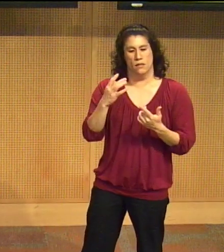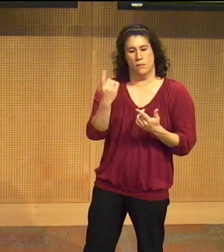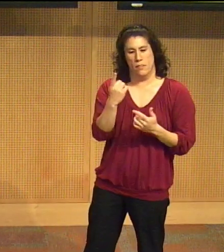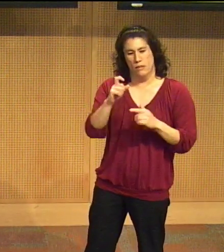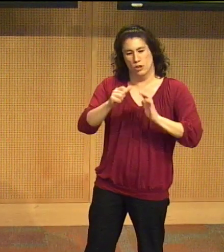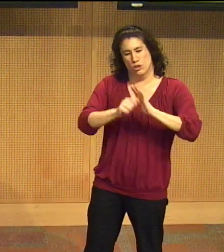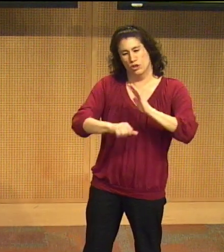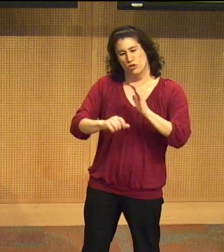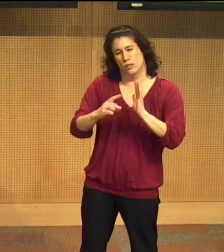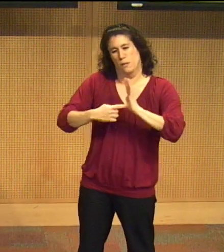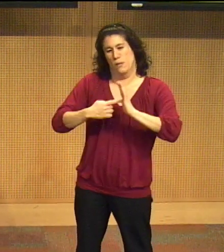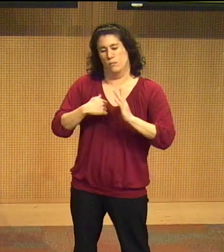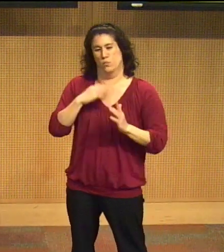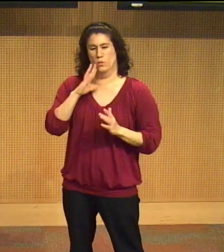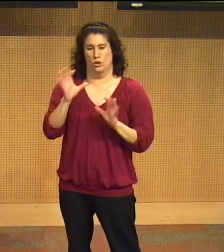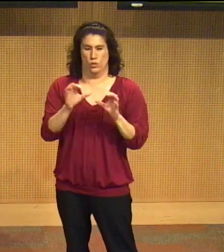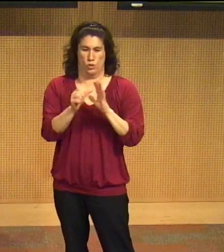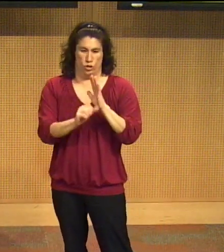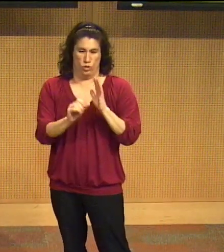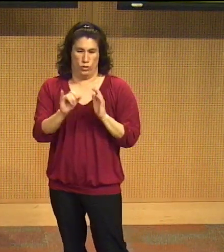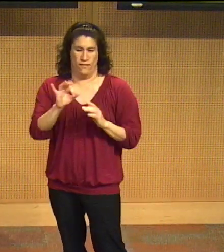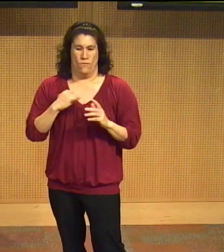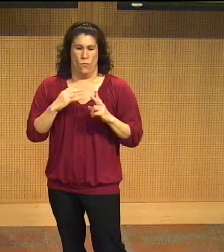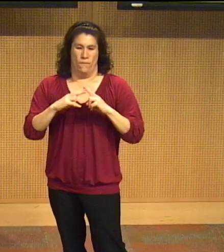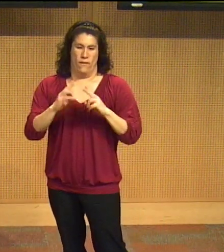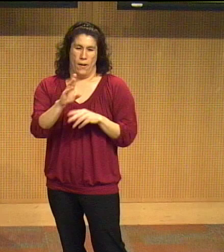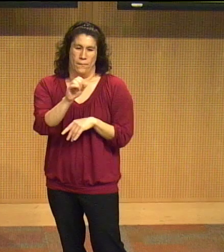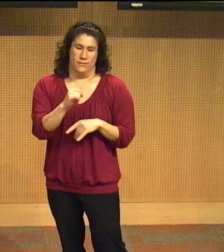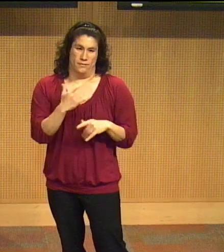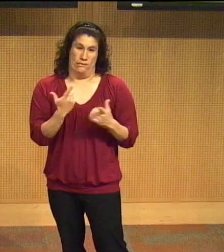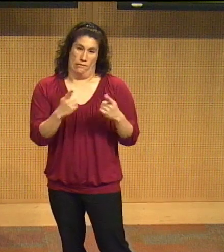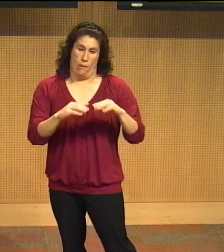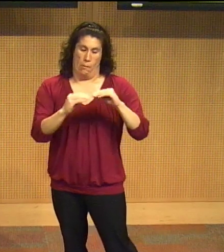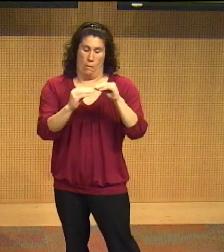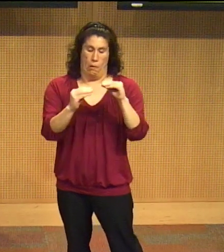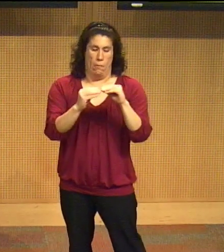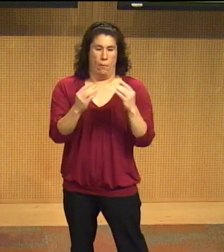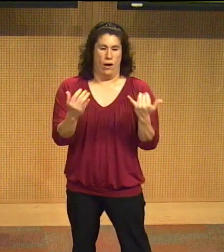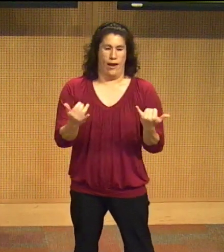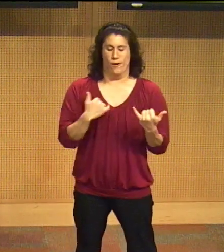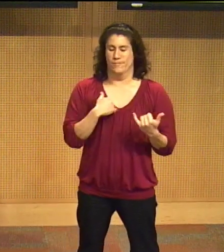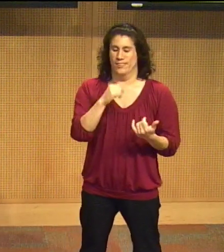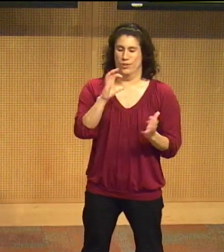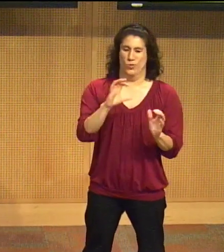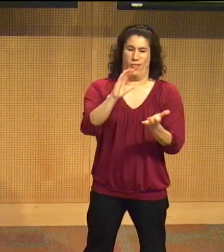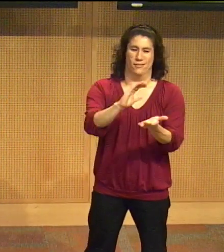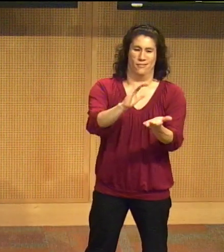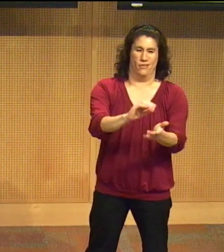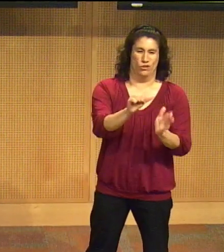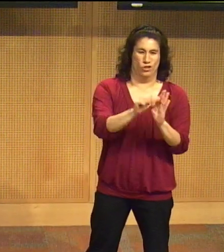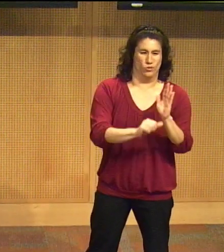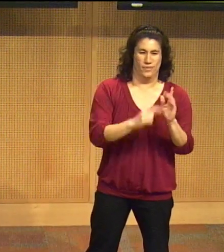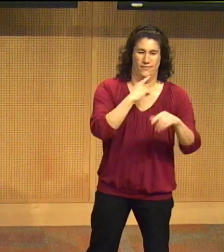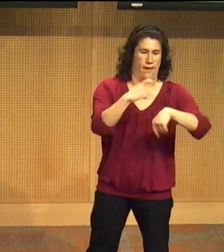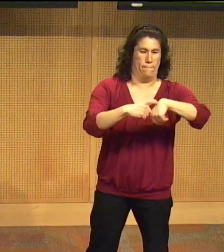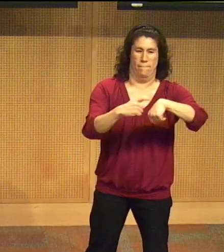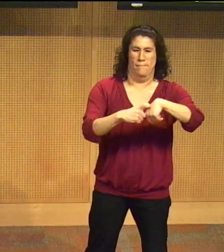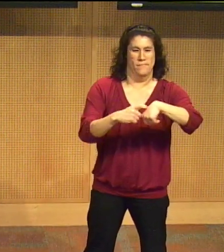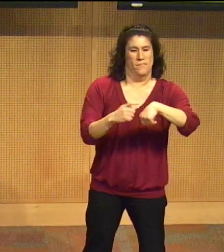me. Sometimes they'll have to do surgery with me if it's very busy. More often than not, I'm doing less and less of my own